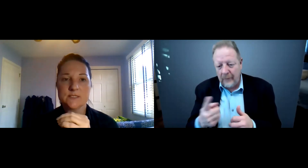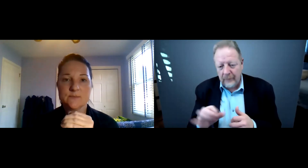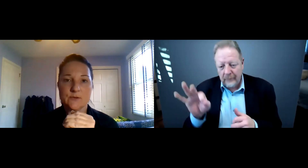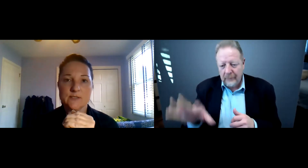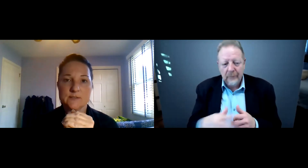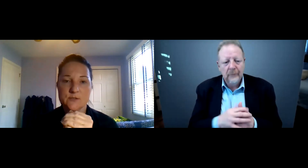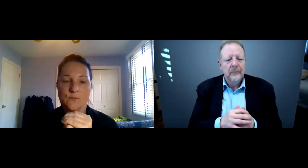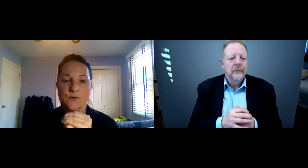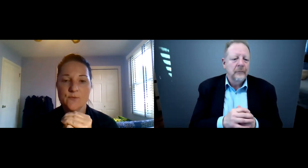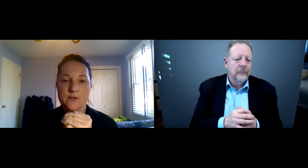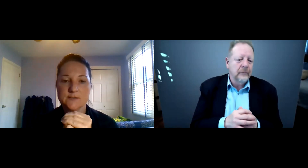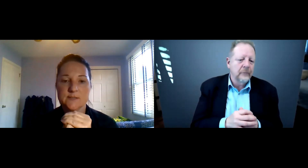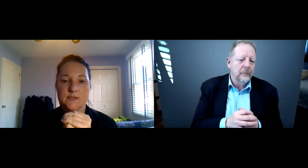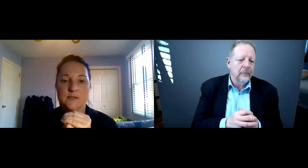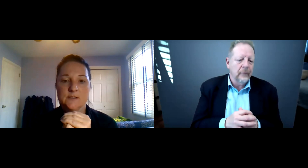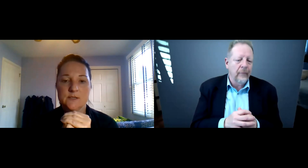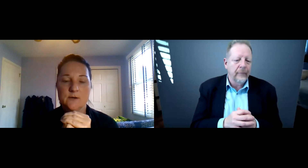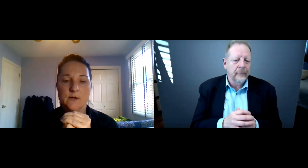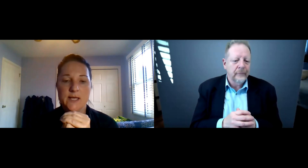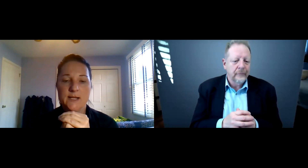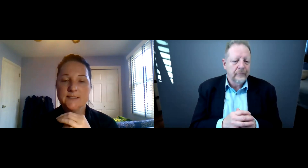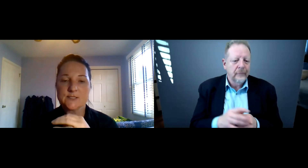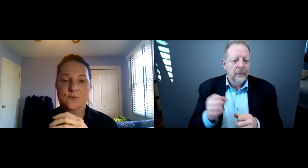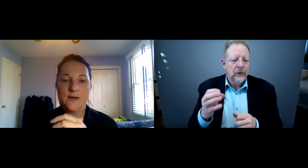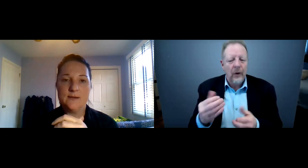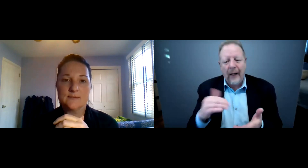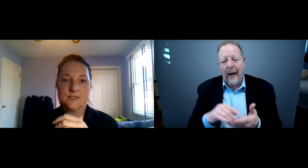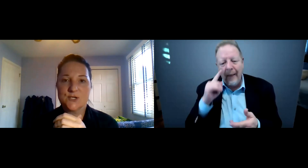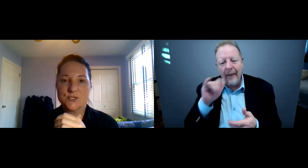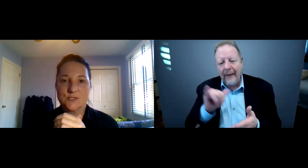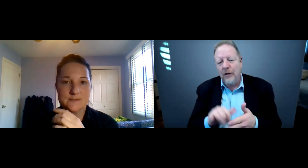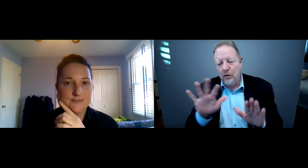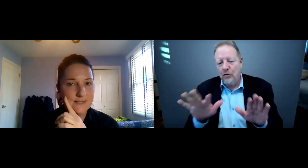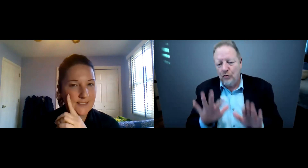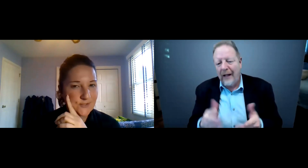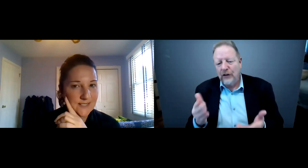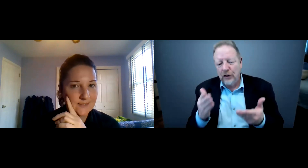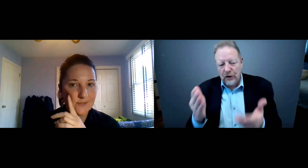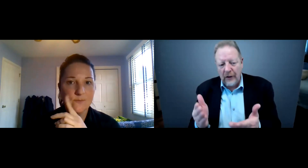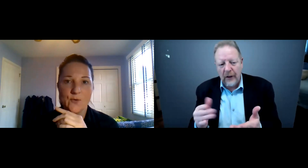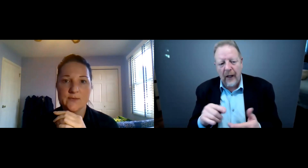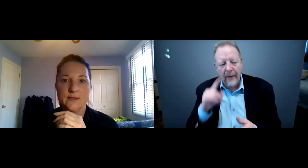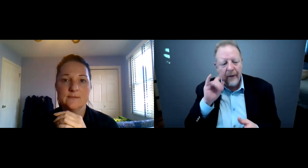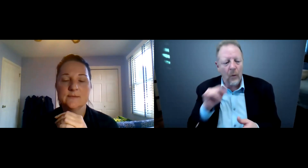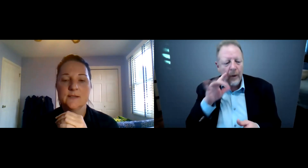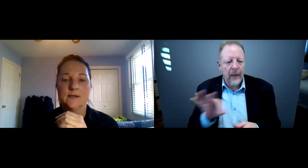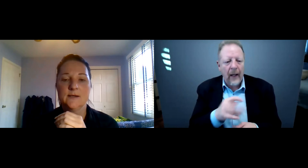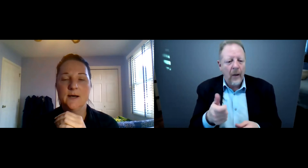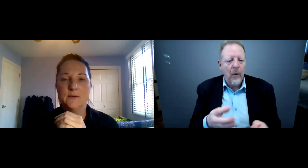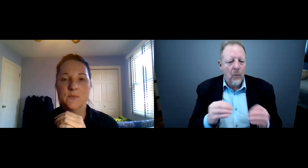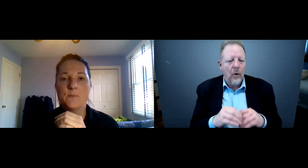inquire people with disabilities into their workforce. So again, I think that's great suggestions. I think that's going to take a little more